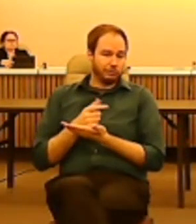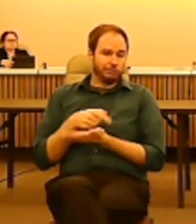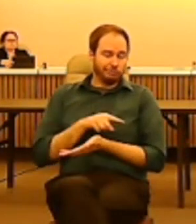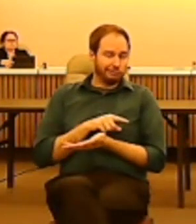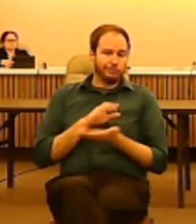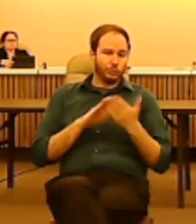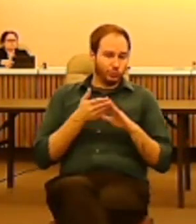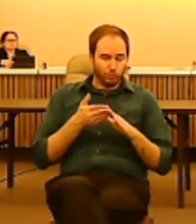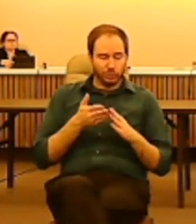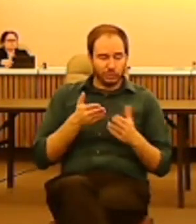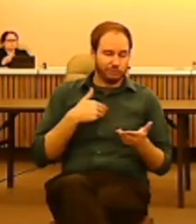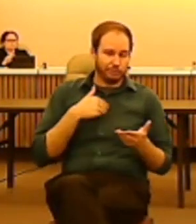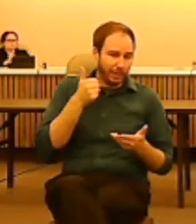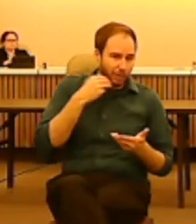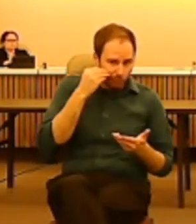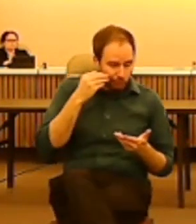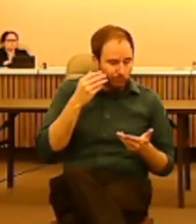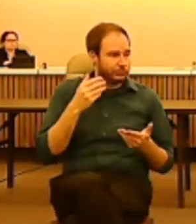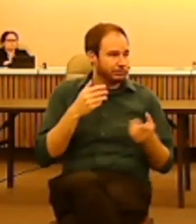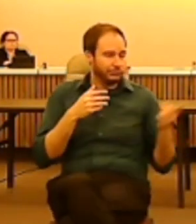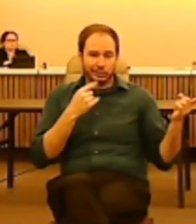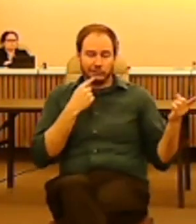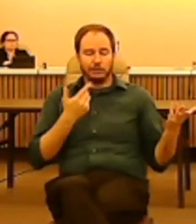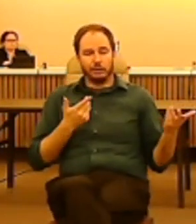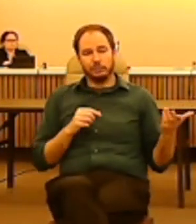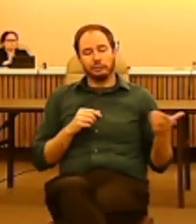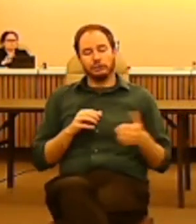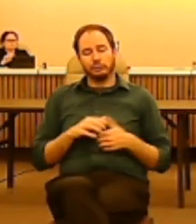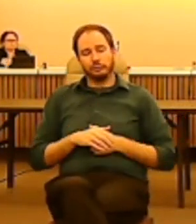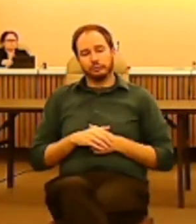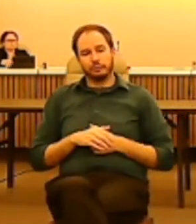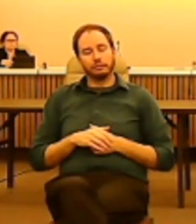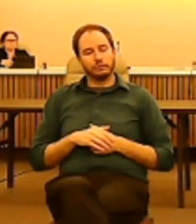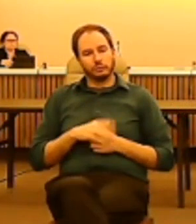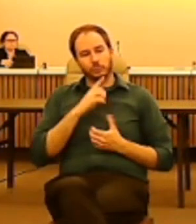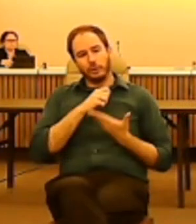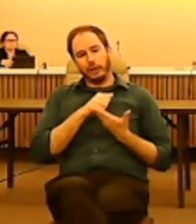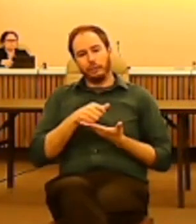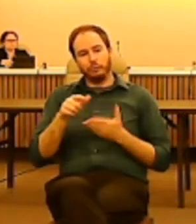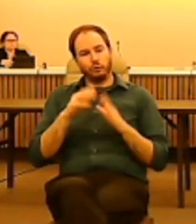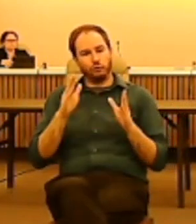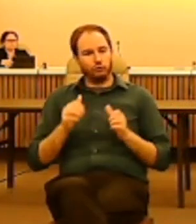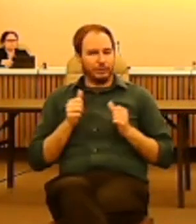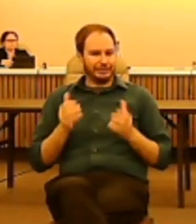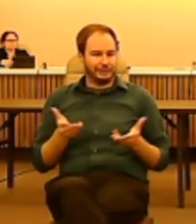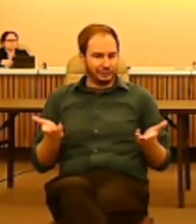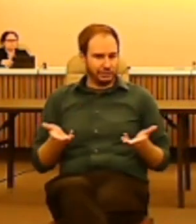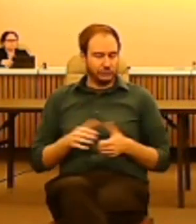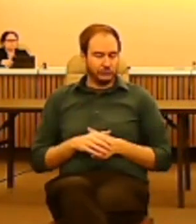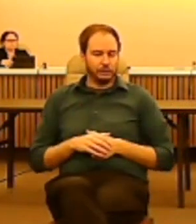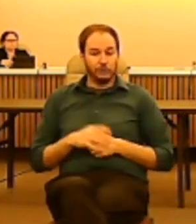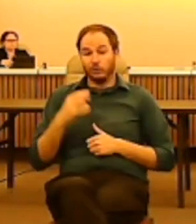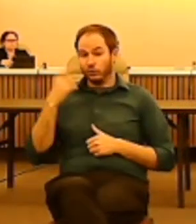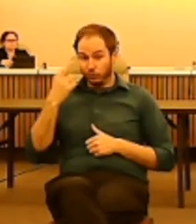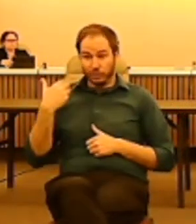the online person's comments, will help our residents because again, the